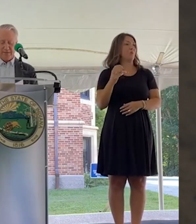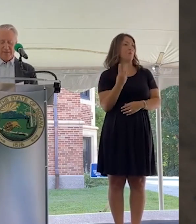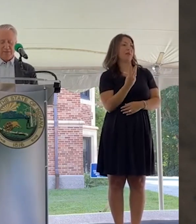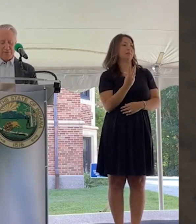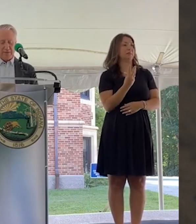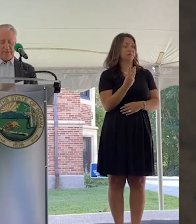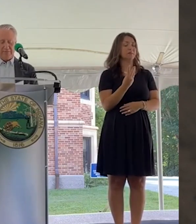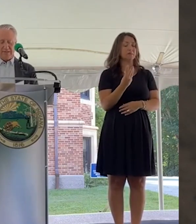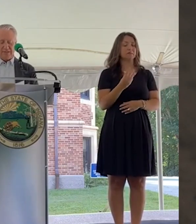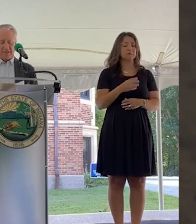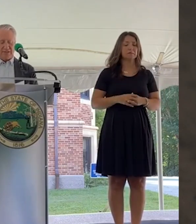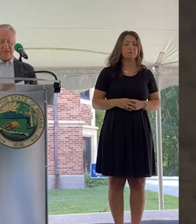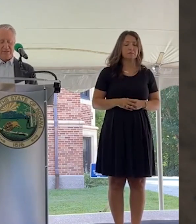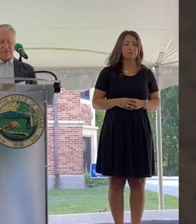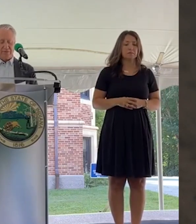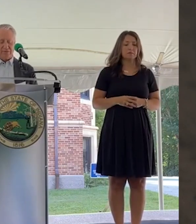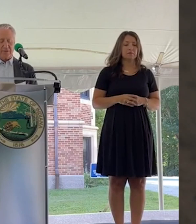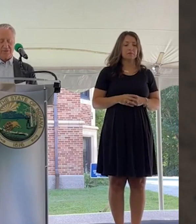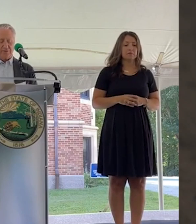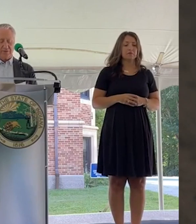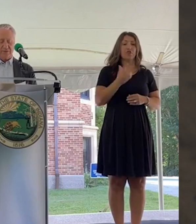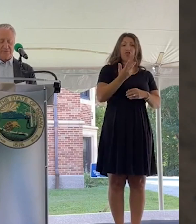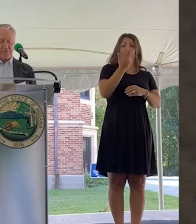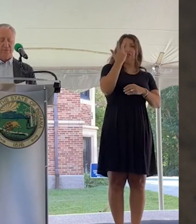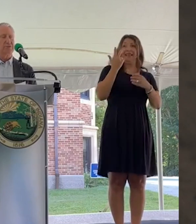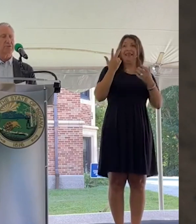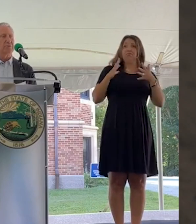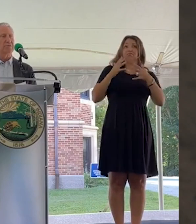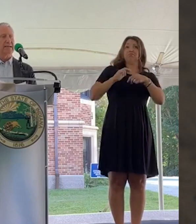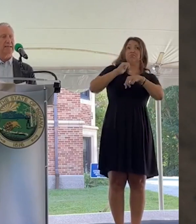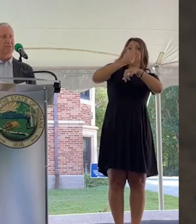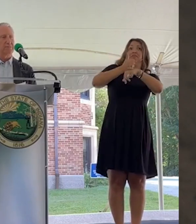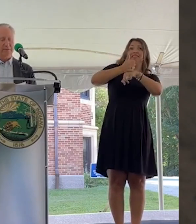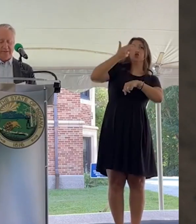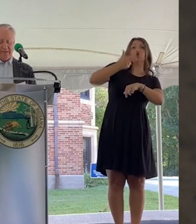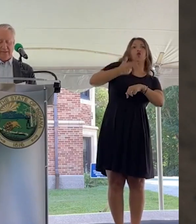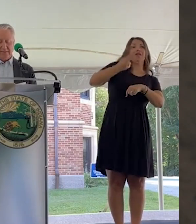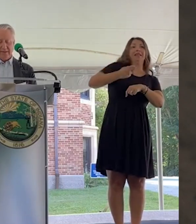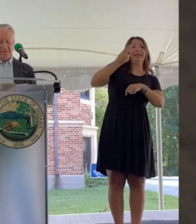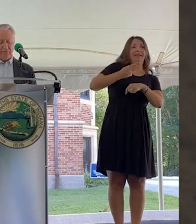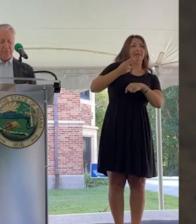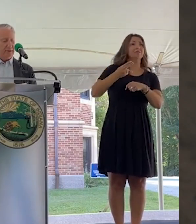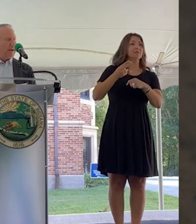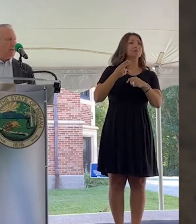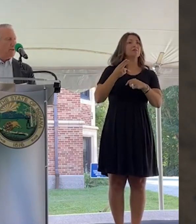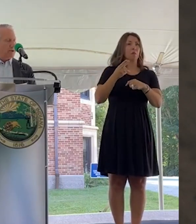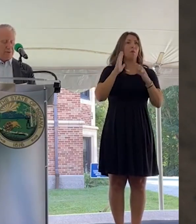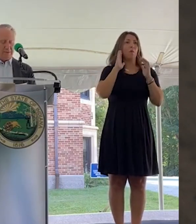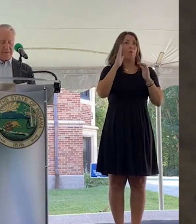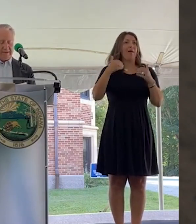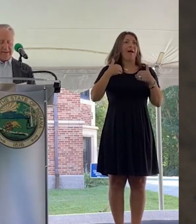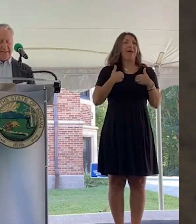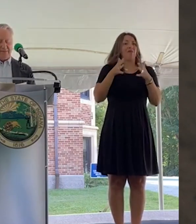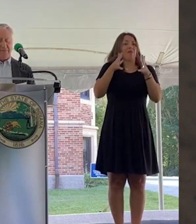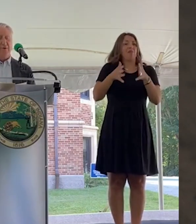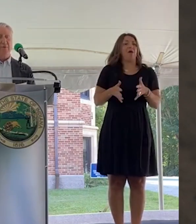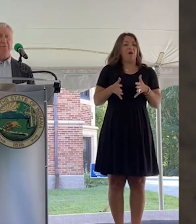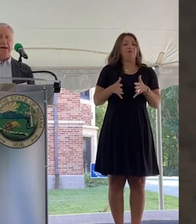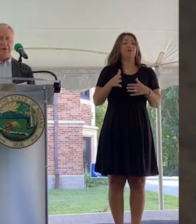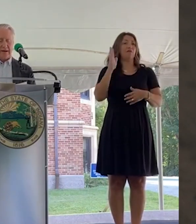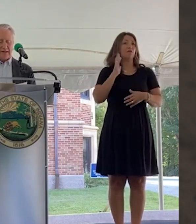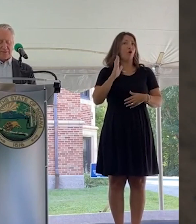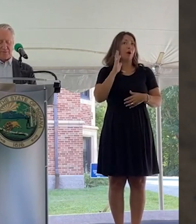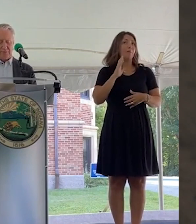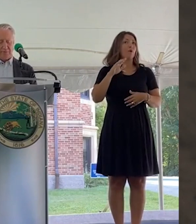site. 3 of the existing historic structures, the former superintendent's building, the former laundry building, and the